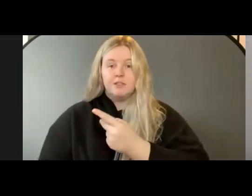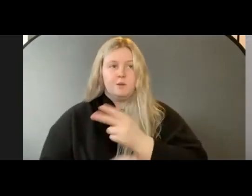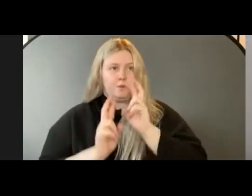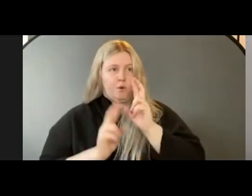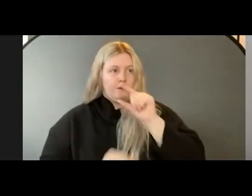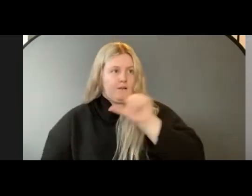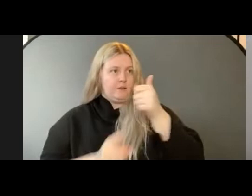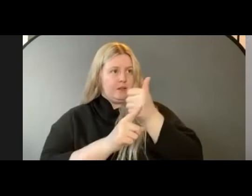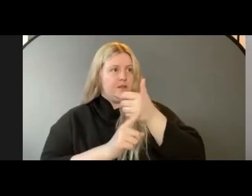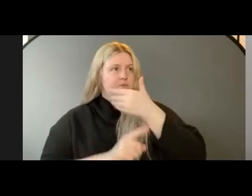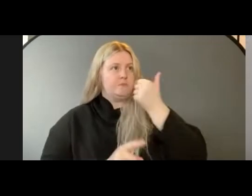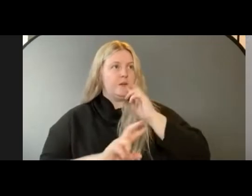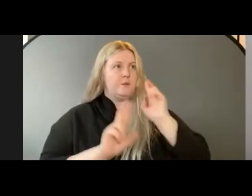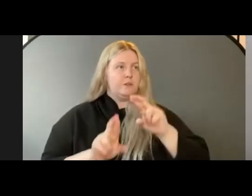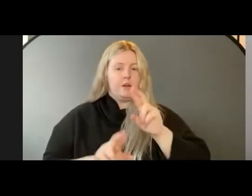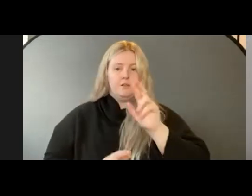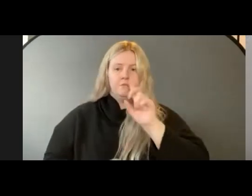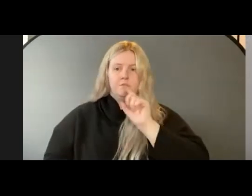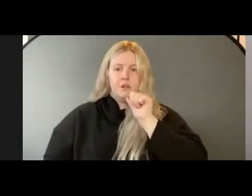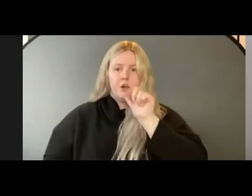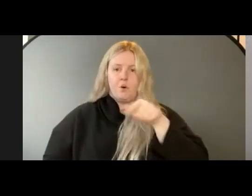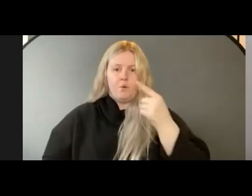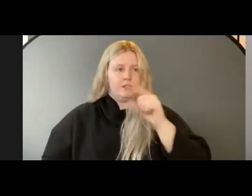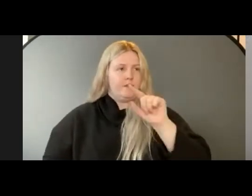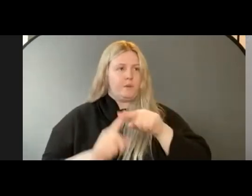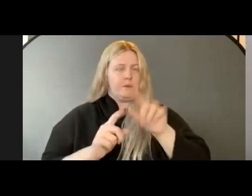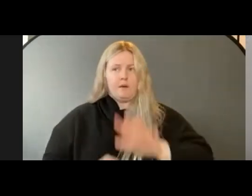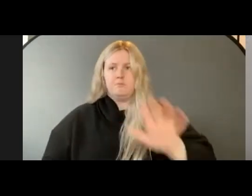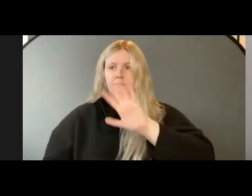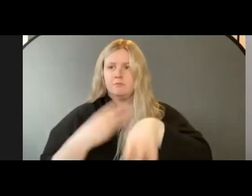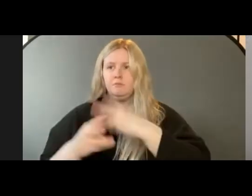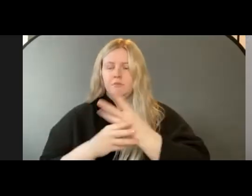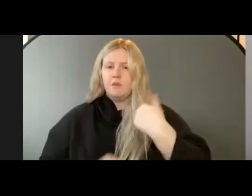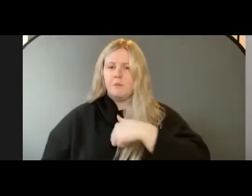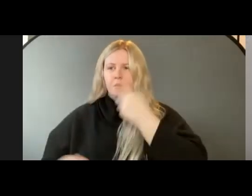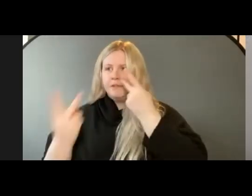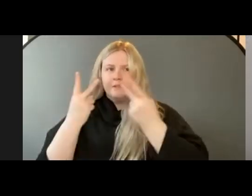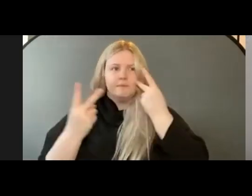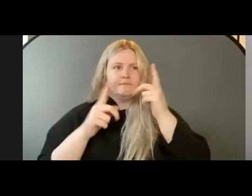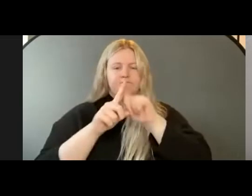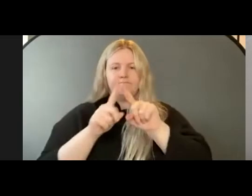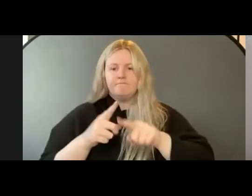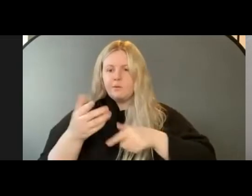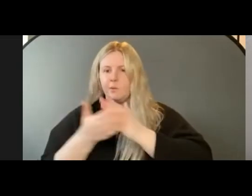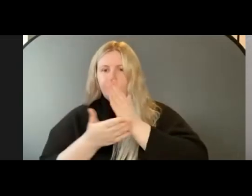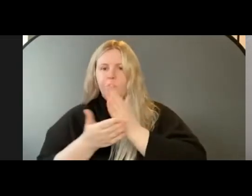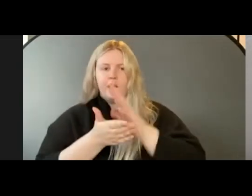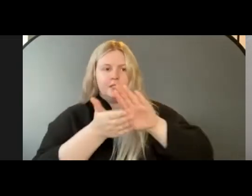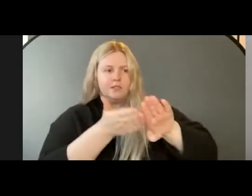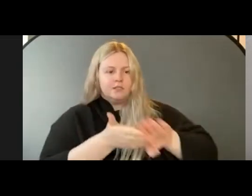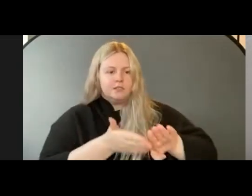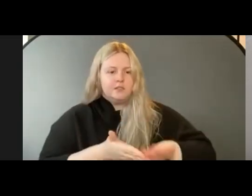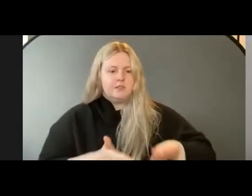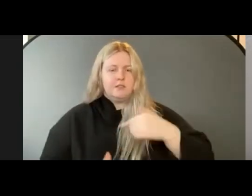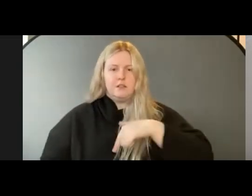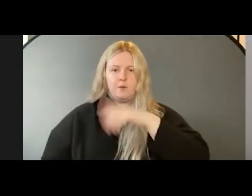world. Indeed, civil society witnessed stunning indifference to the human rights of older persons, an indifference that allowed us to ignore the